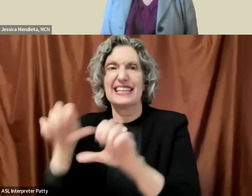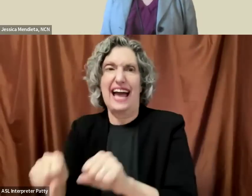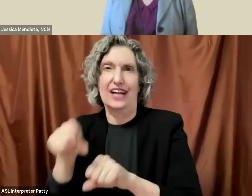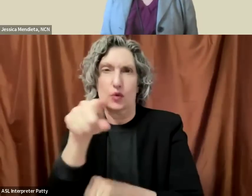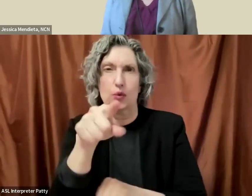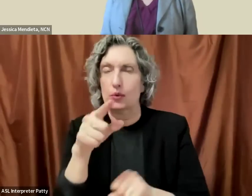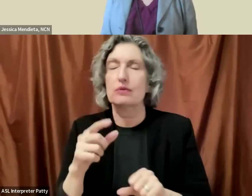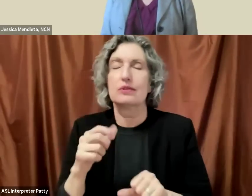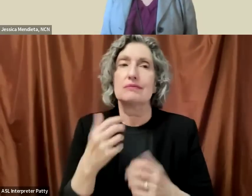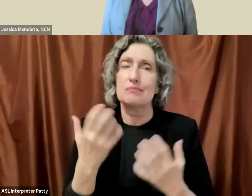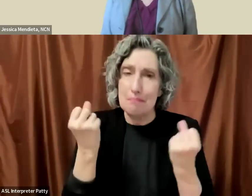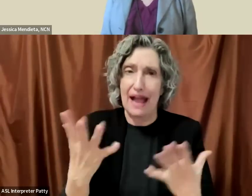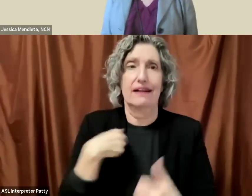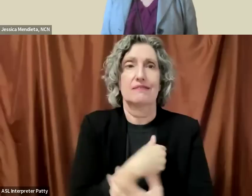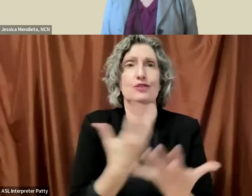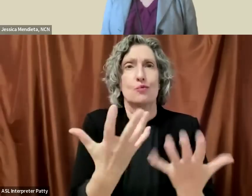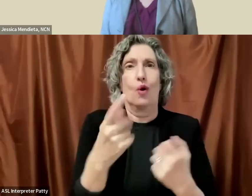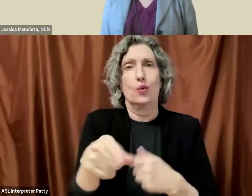and want you to succeed in that.